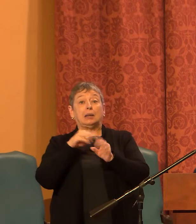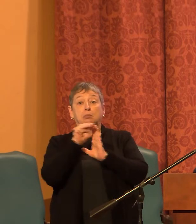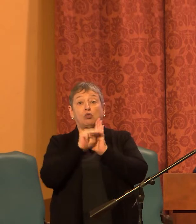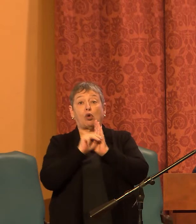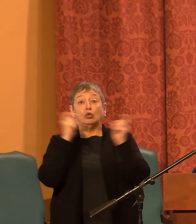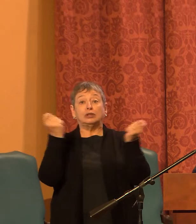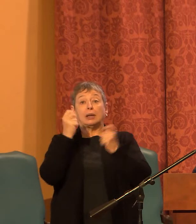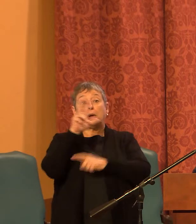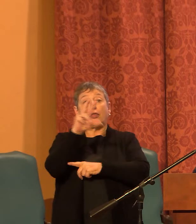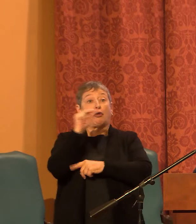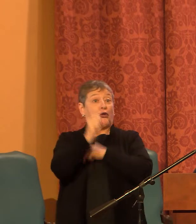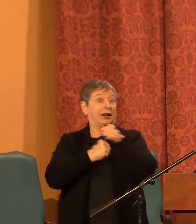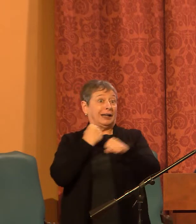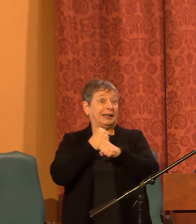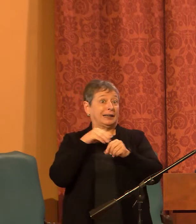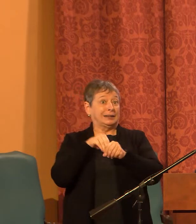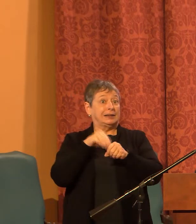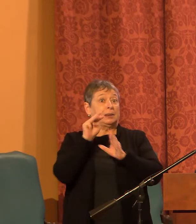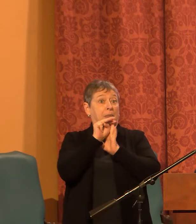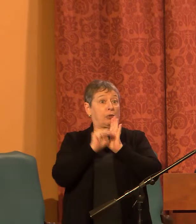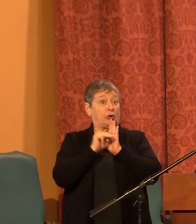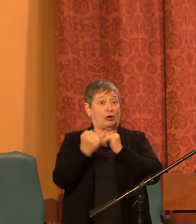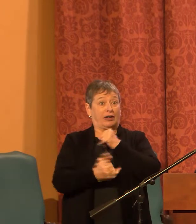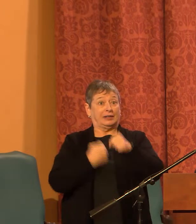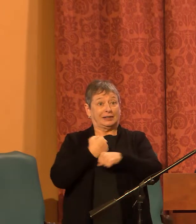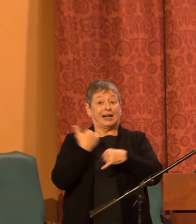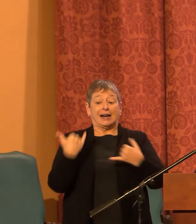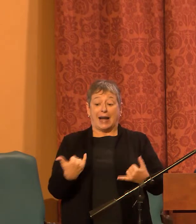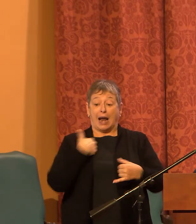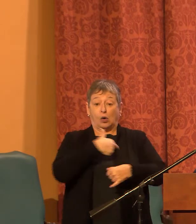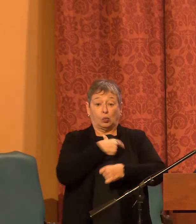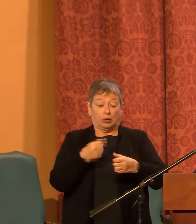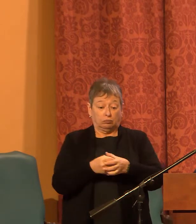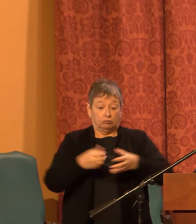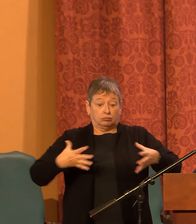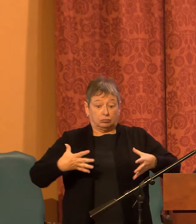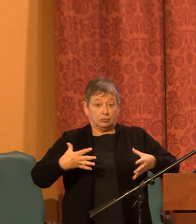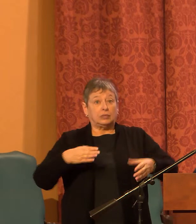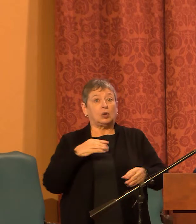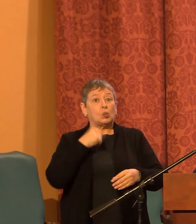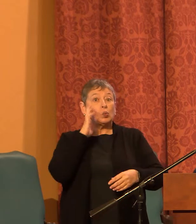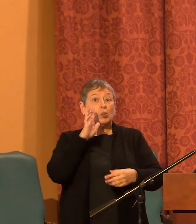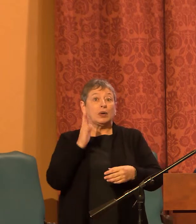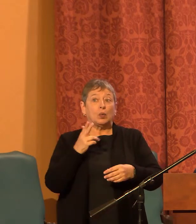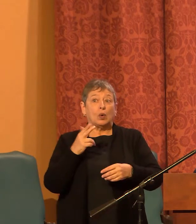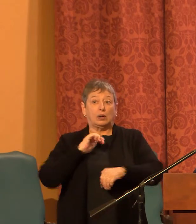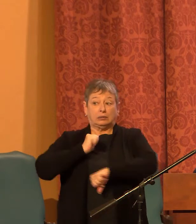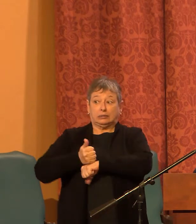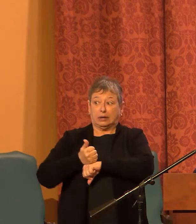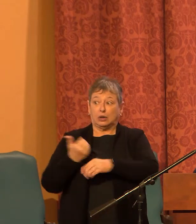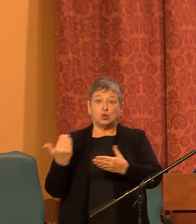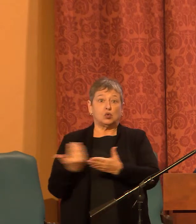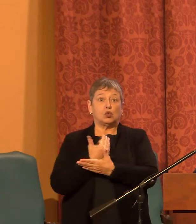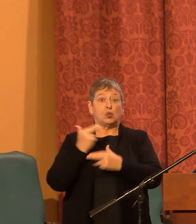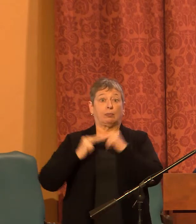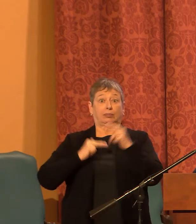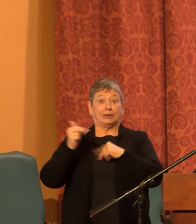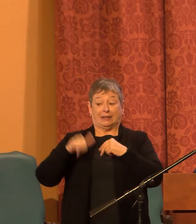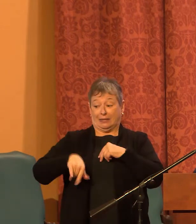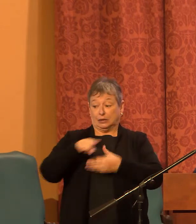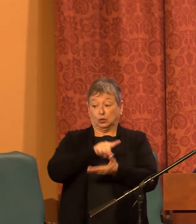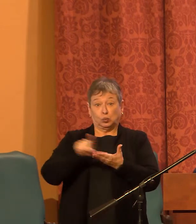year, and now we're expanding our footprint with a new Operations Center in Ruston. We break ground on Thursday of this